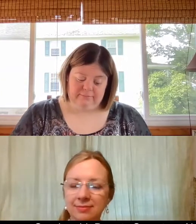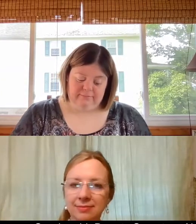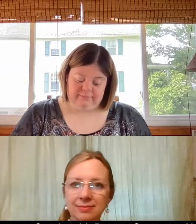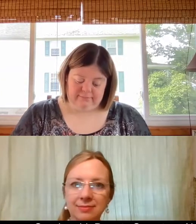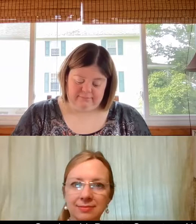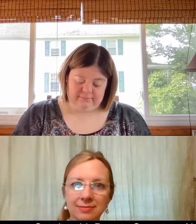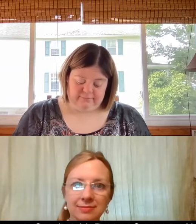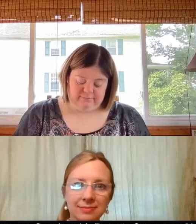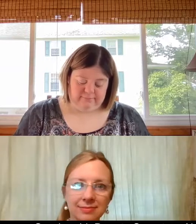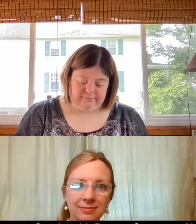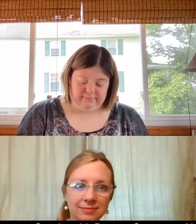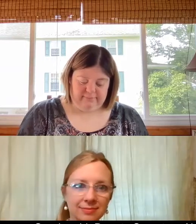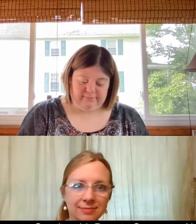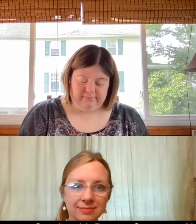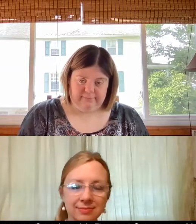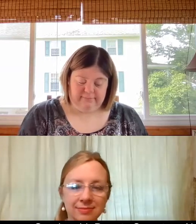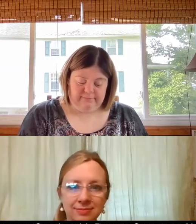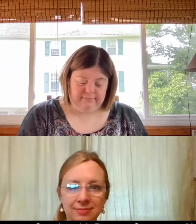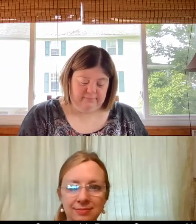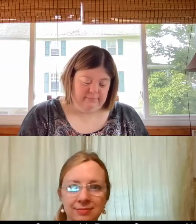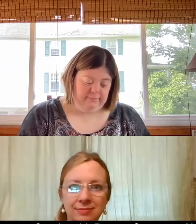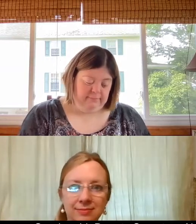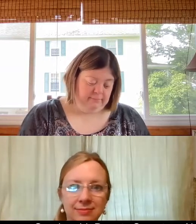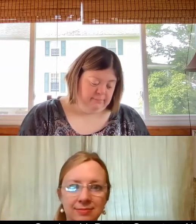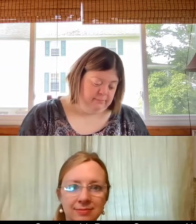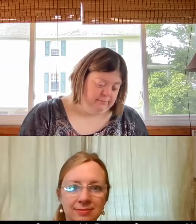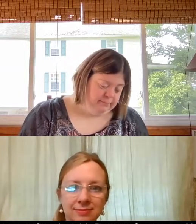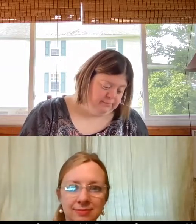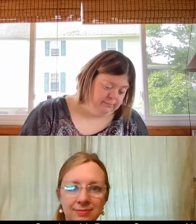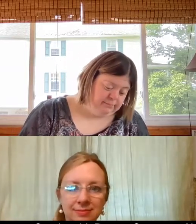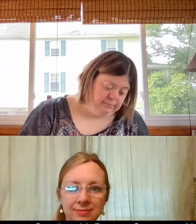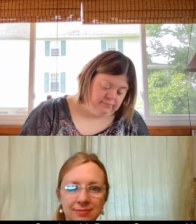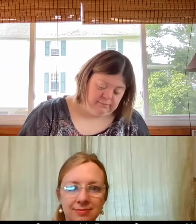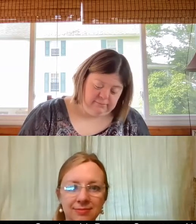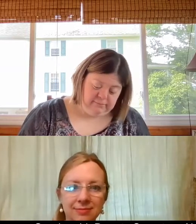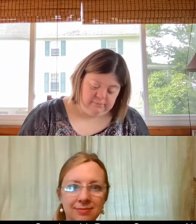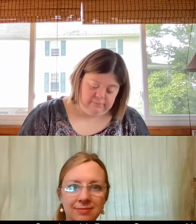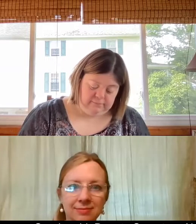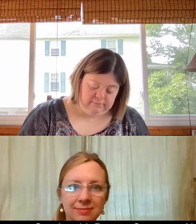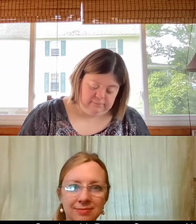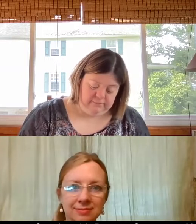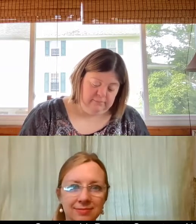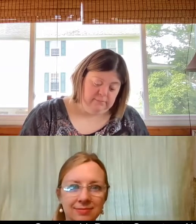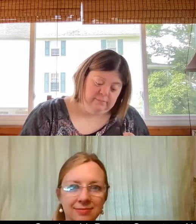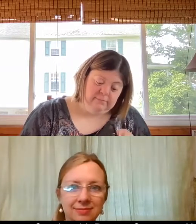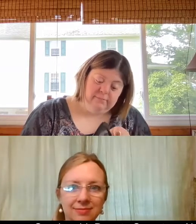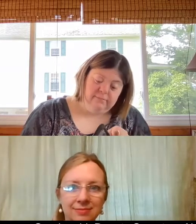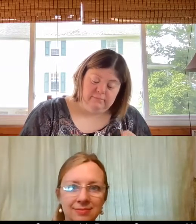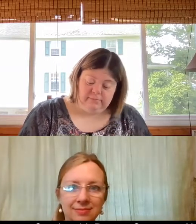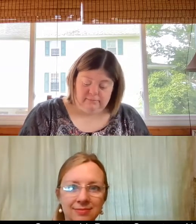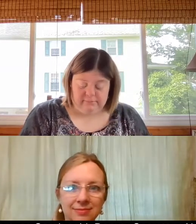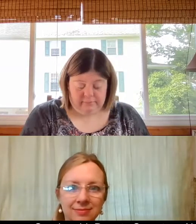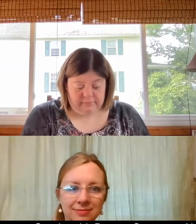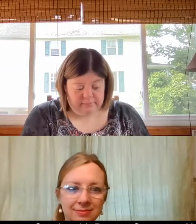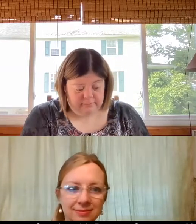I want to start today. I love the theme of this conference, and I want to start today just talking.